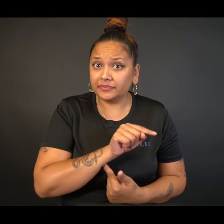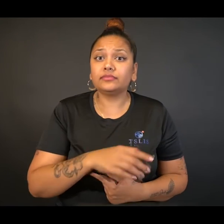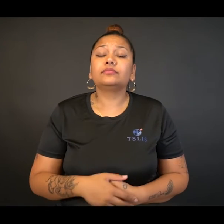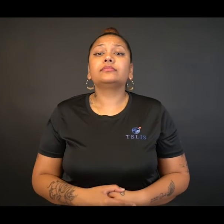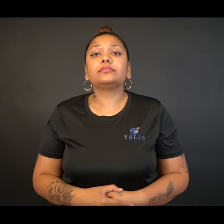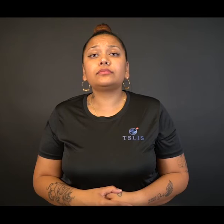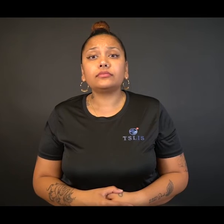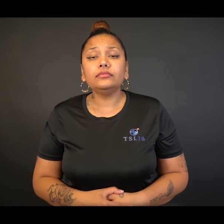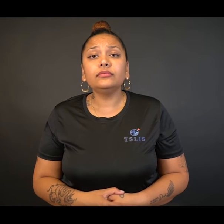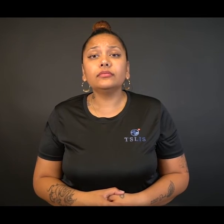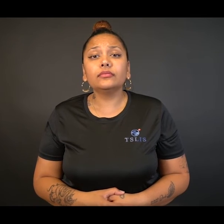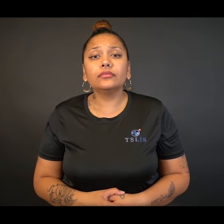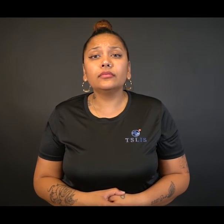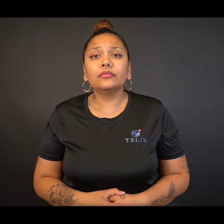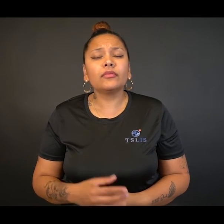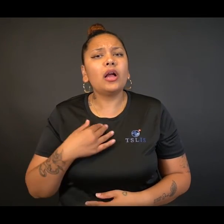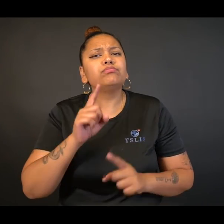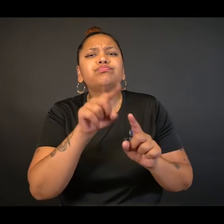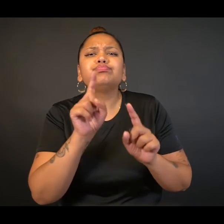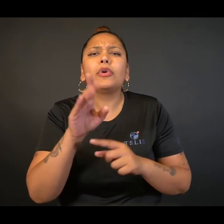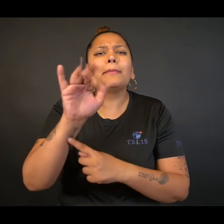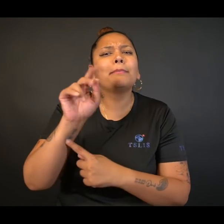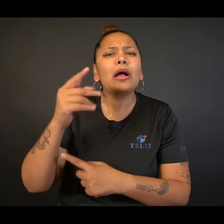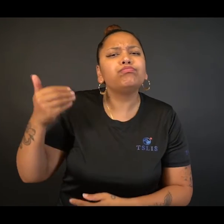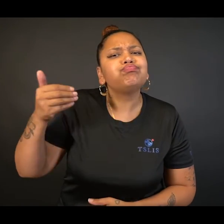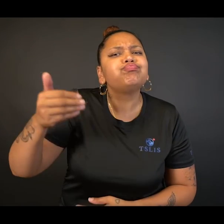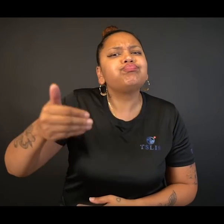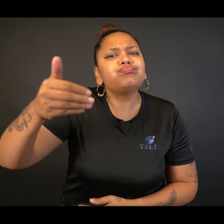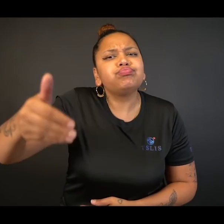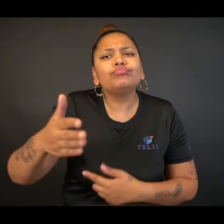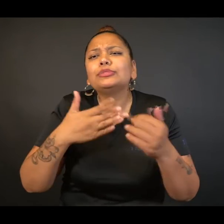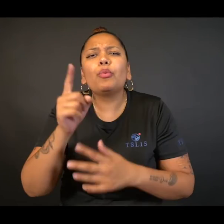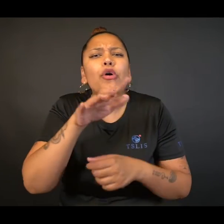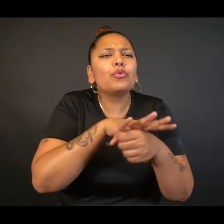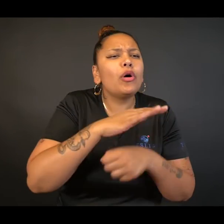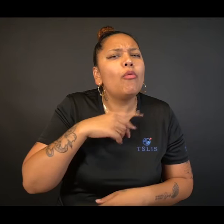undermine essential everyday activities. Here's Ingrid Palmer again.